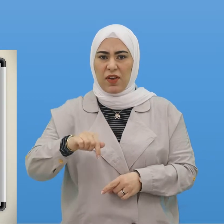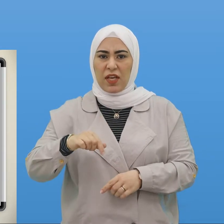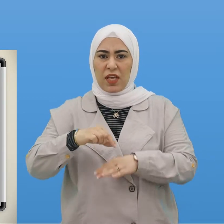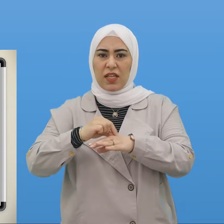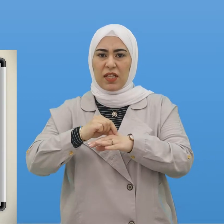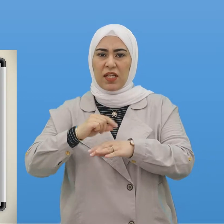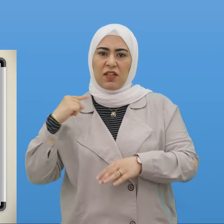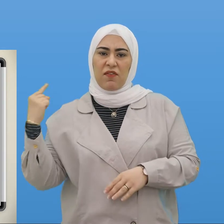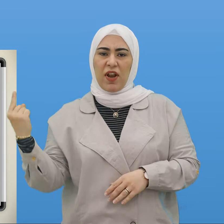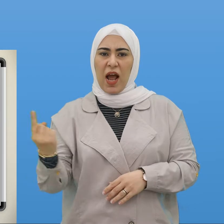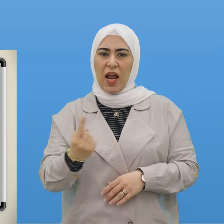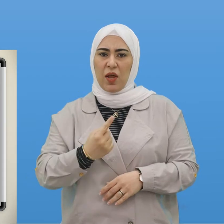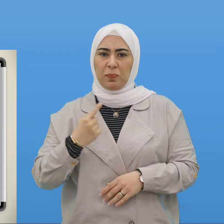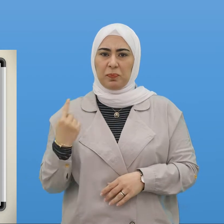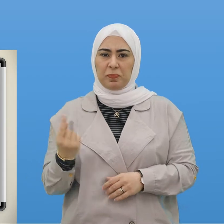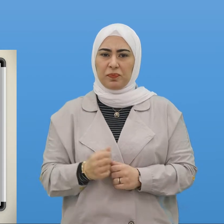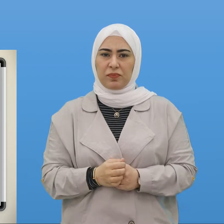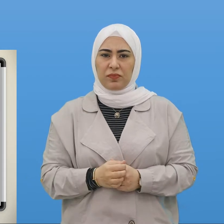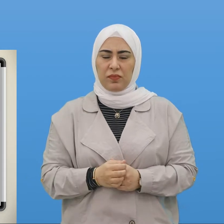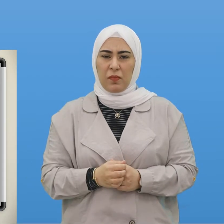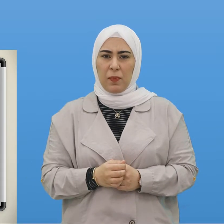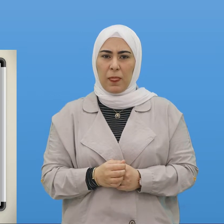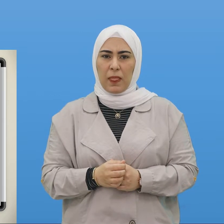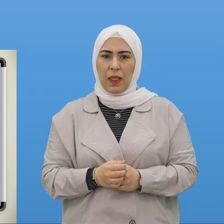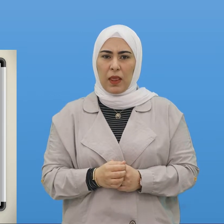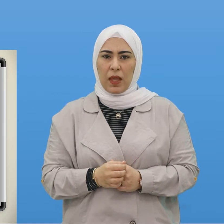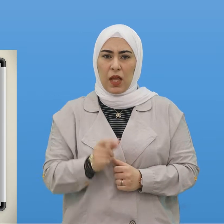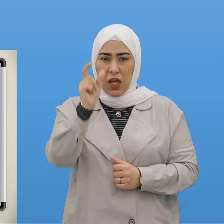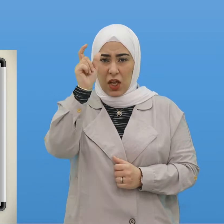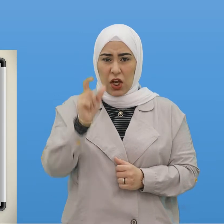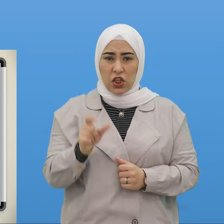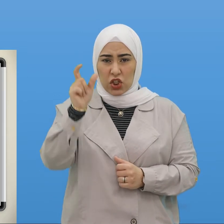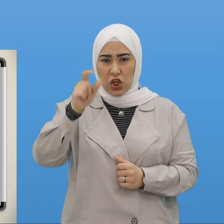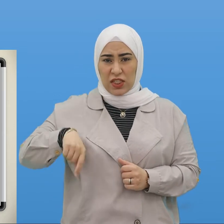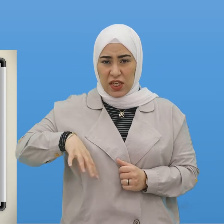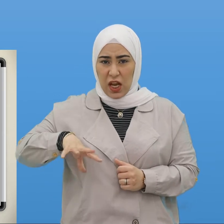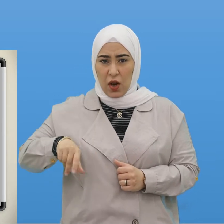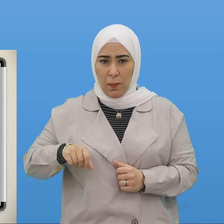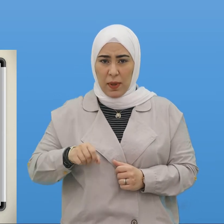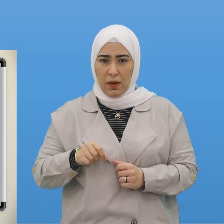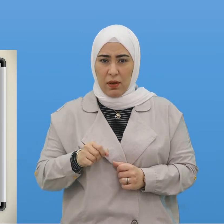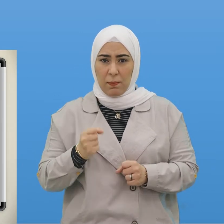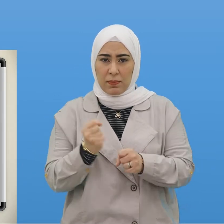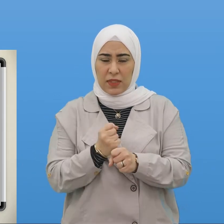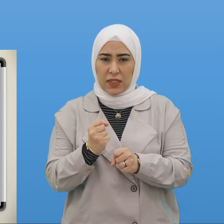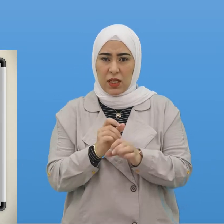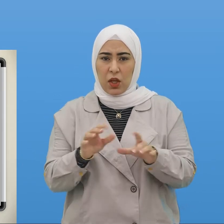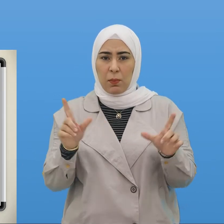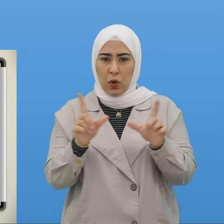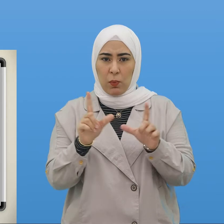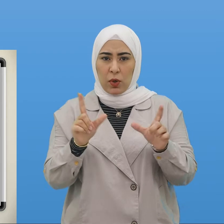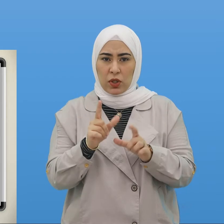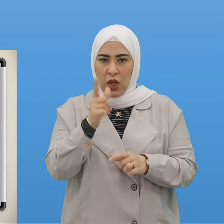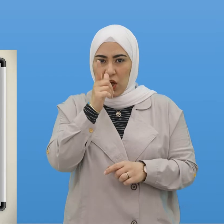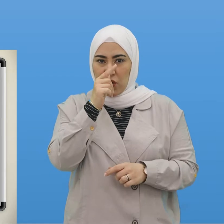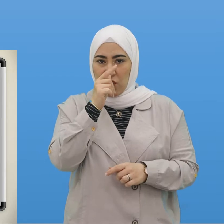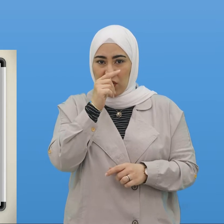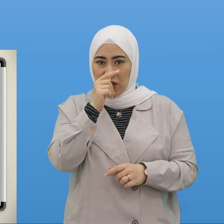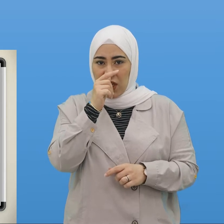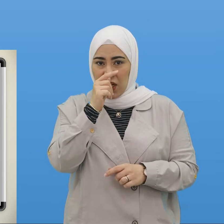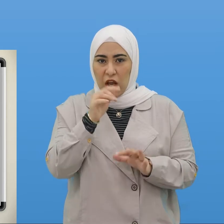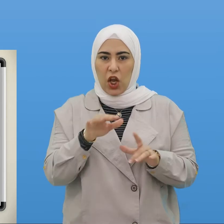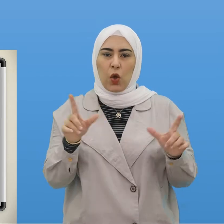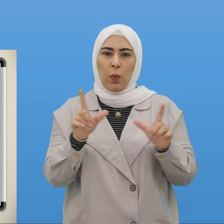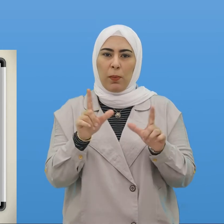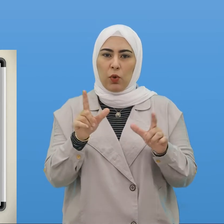worldwide. Computers with internet connections can also be used more safely by criminals than face-to-face meetings